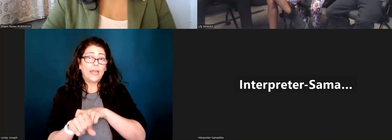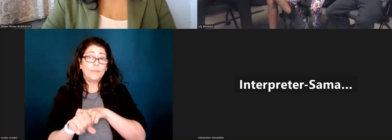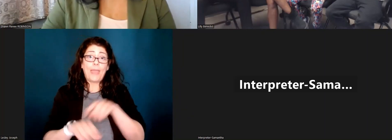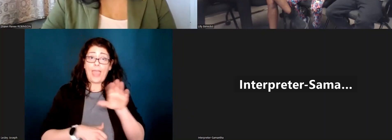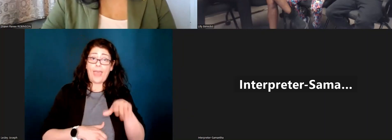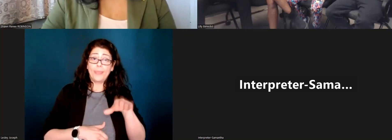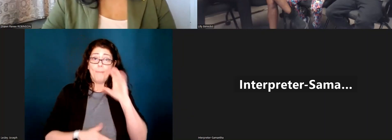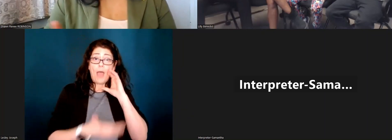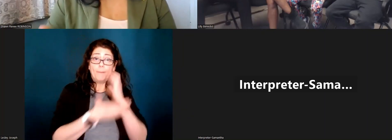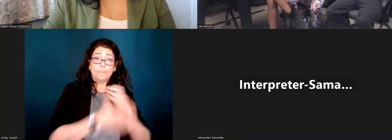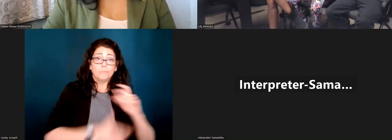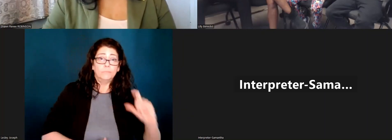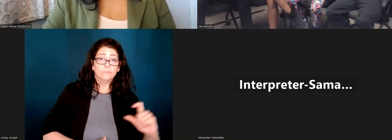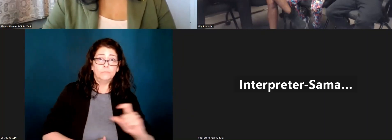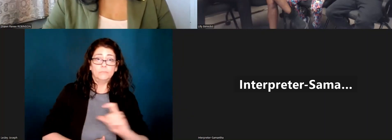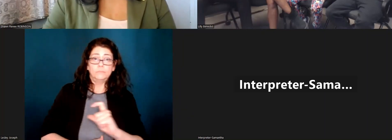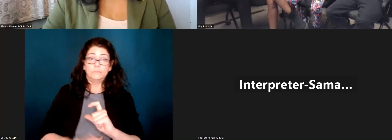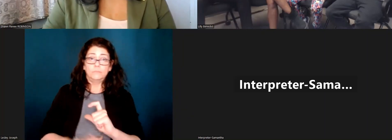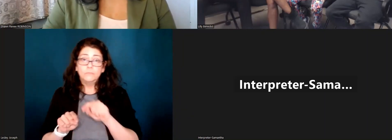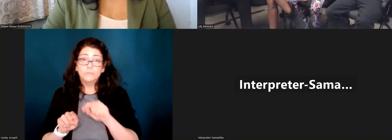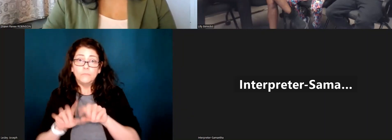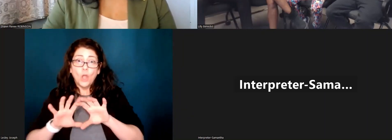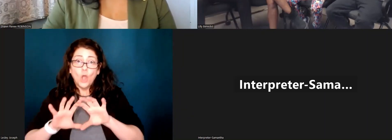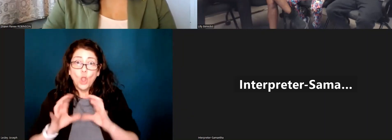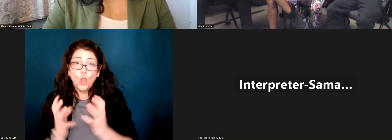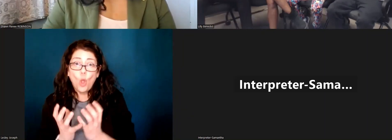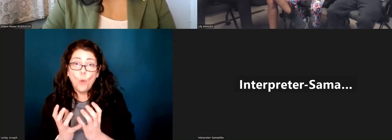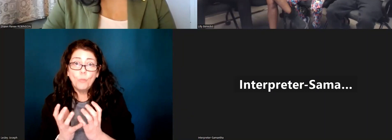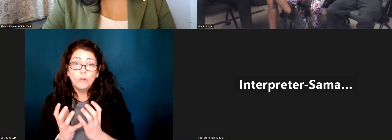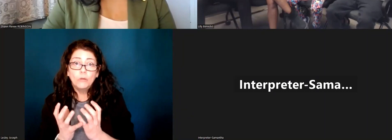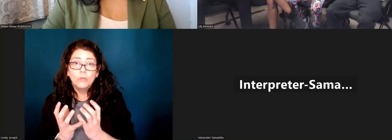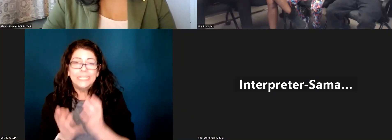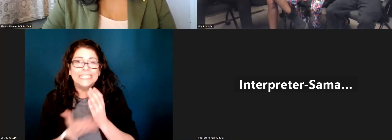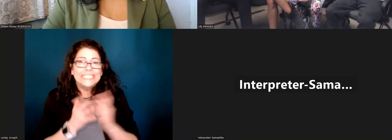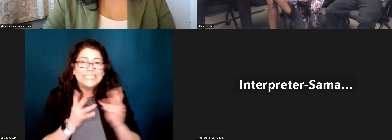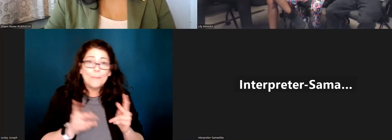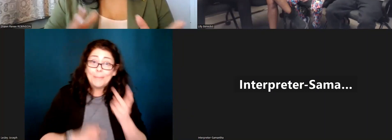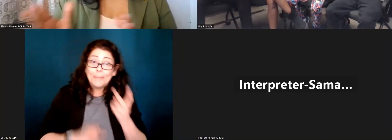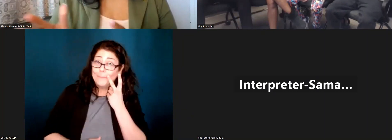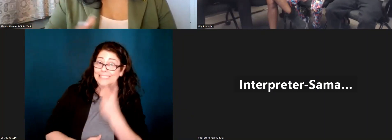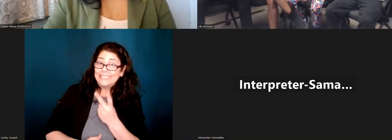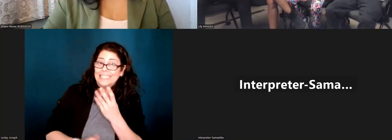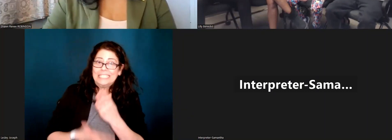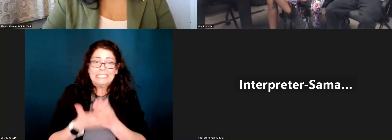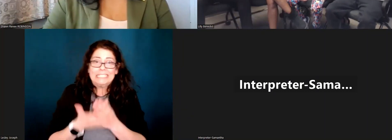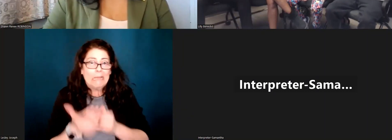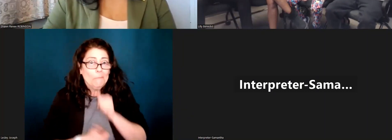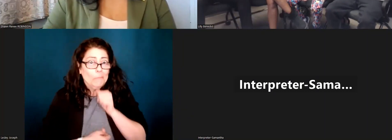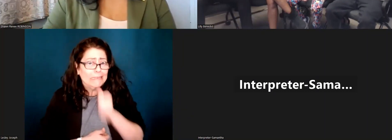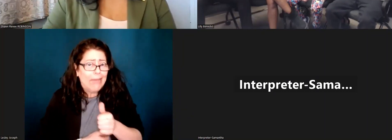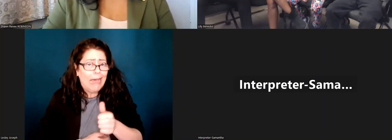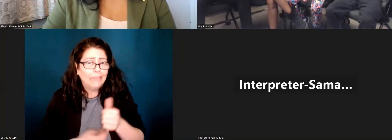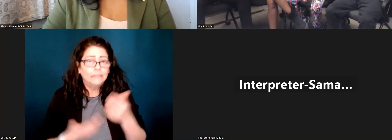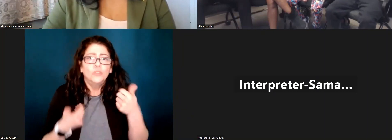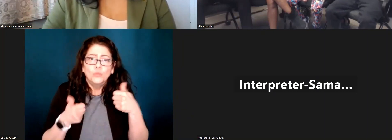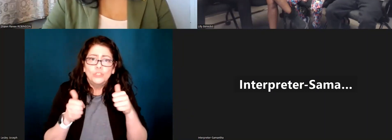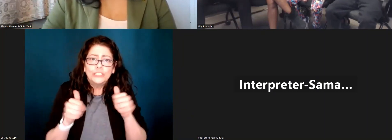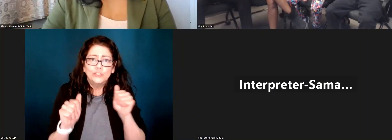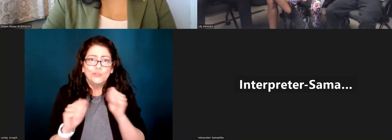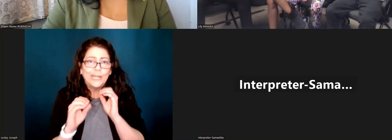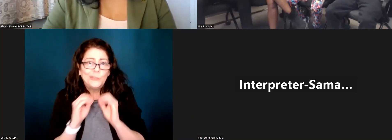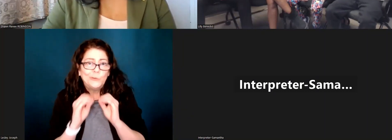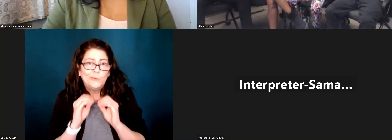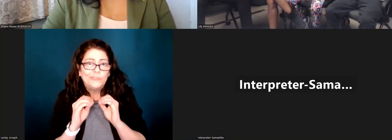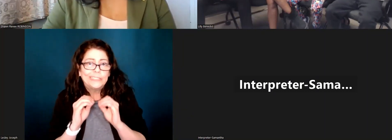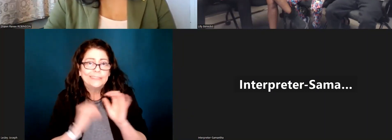your screen. Some people have said they see it. We are still trying to work on that option to make sure that it's available for you.